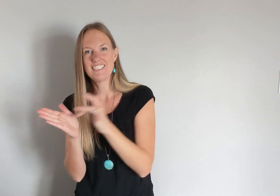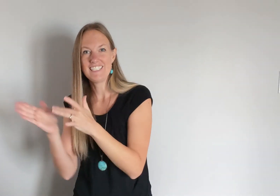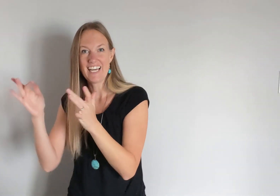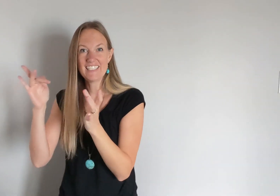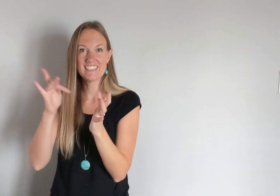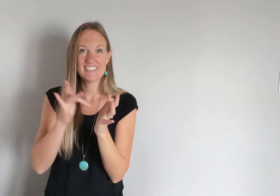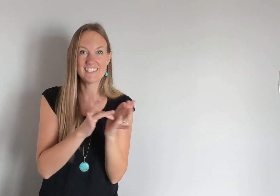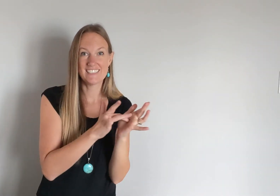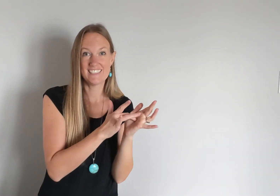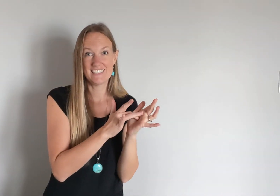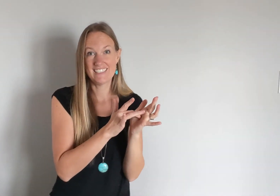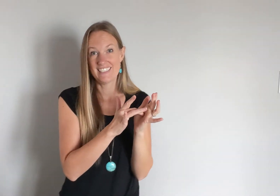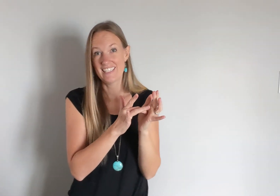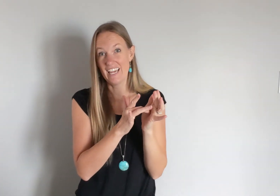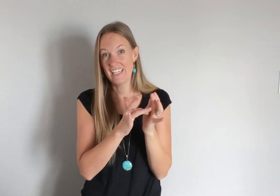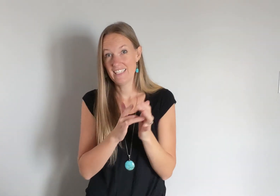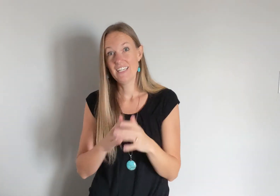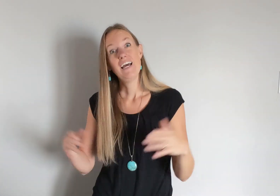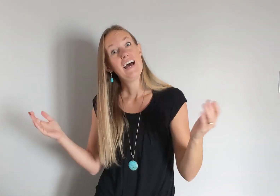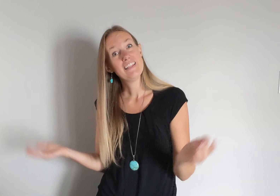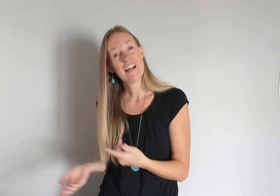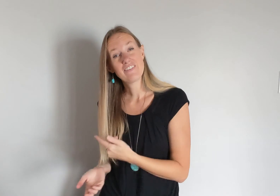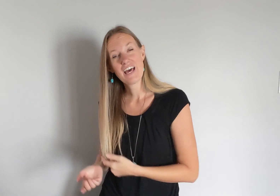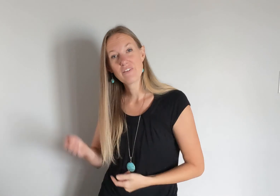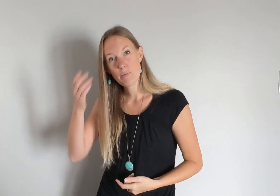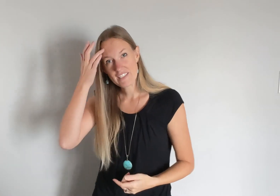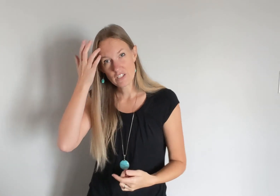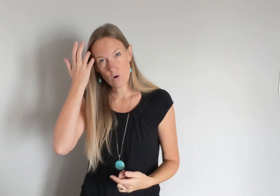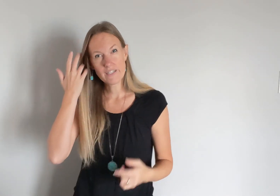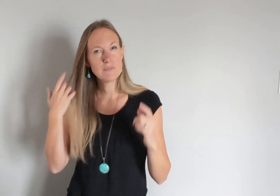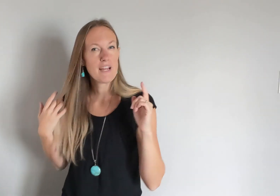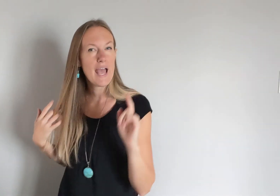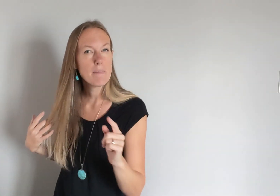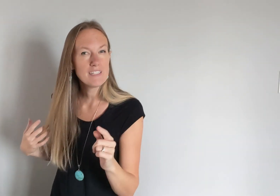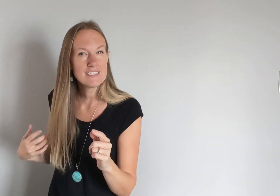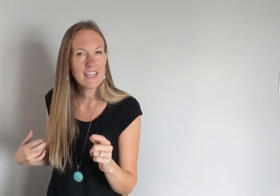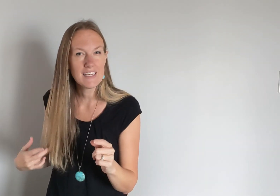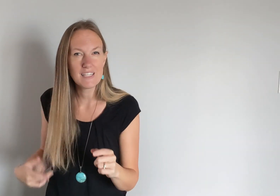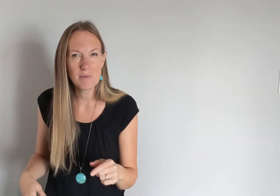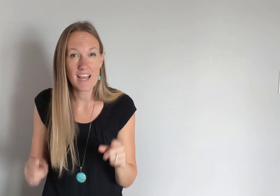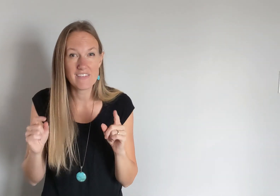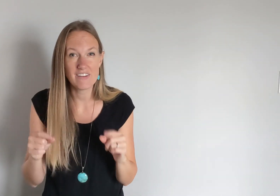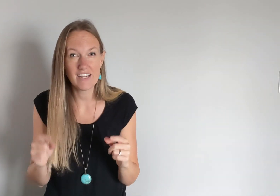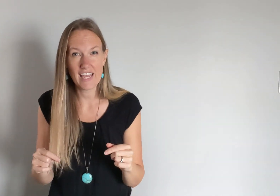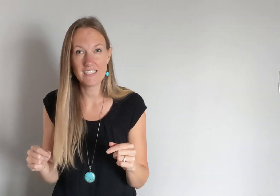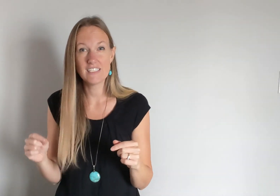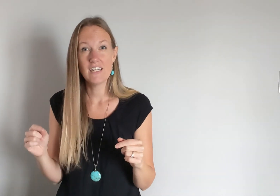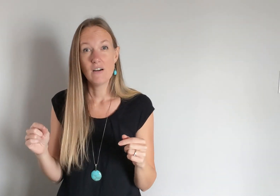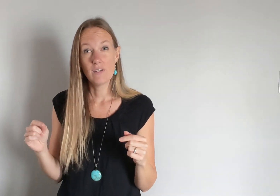Jesus. Okay? And then after that, it would go back to the chorus, but I am going to tell you a little bit at the very end. When it